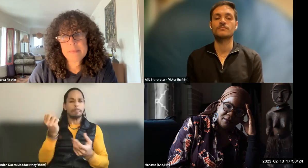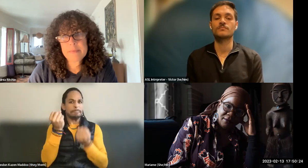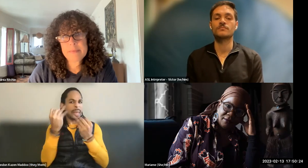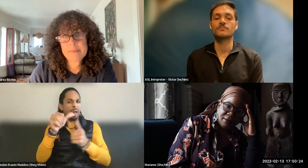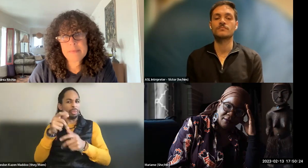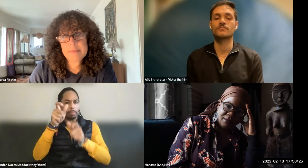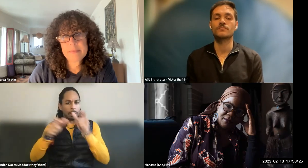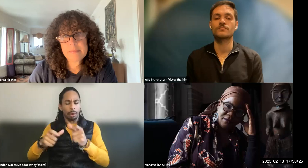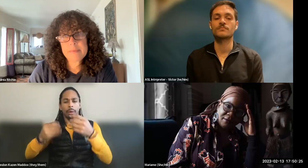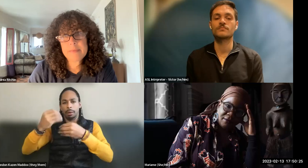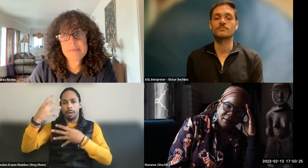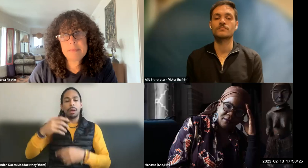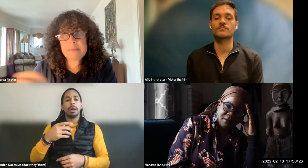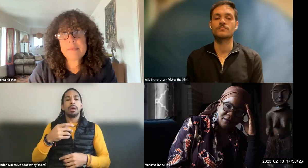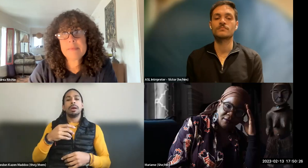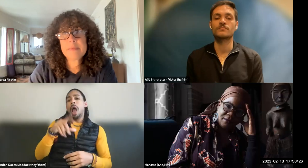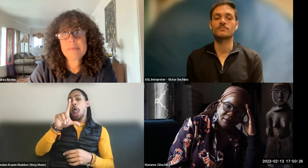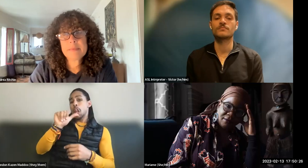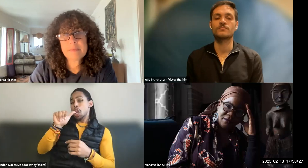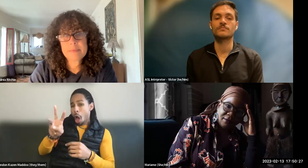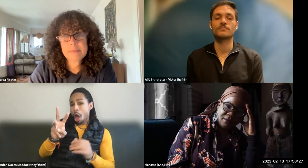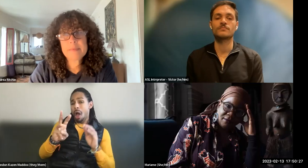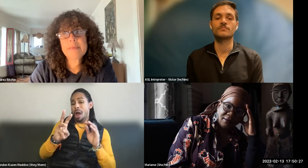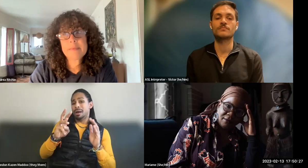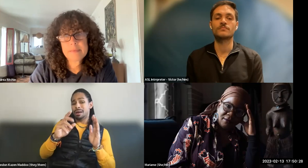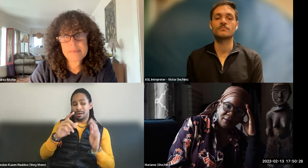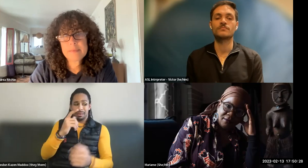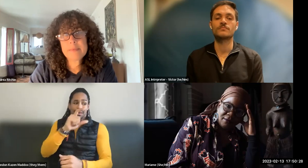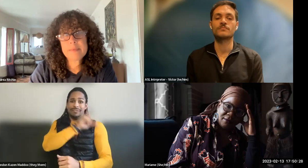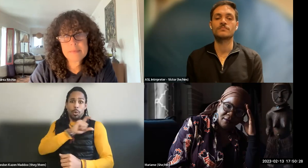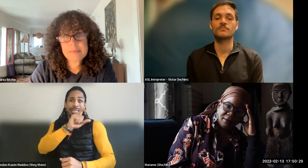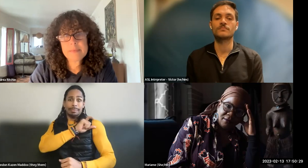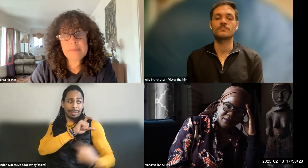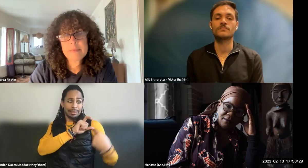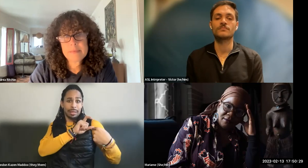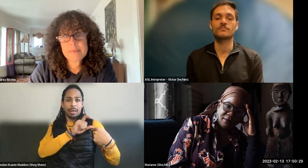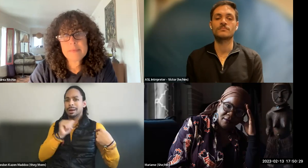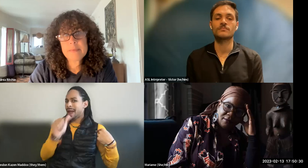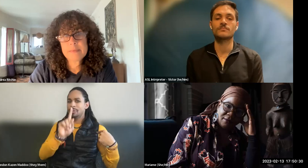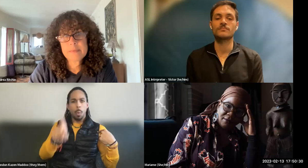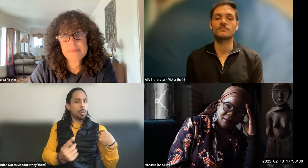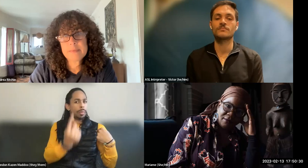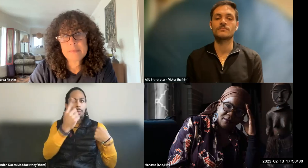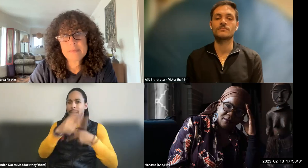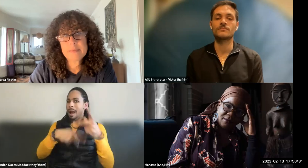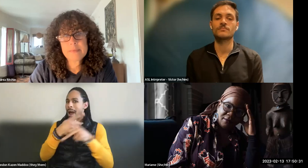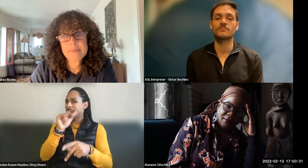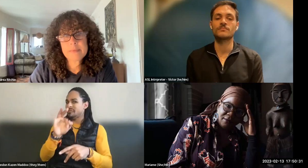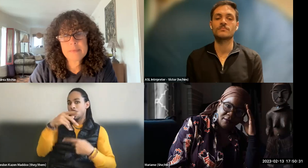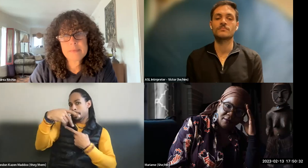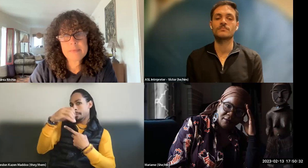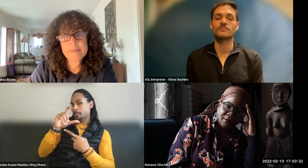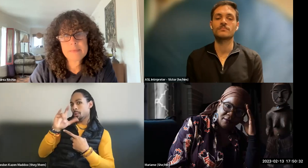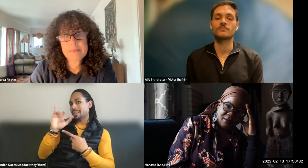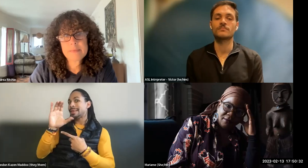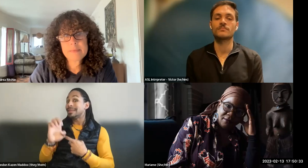law enforcement are not the only kind of police, actually, right? So this goes